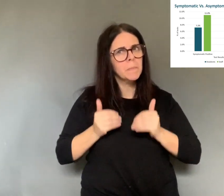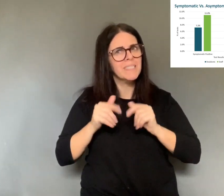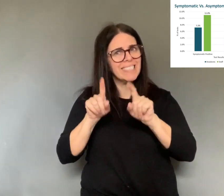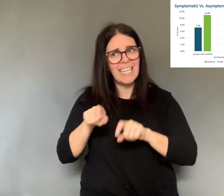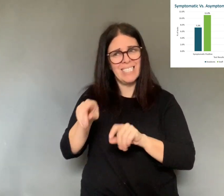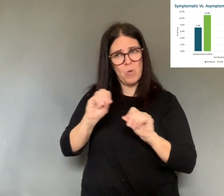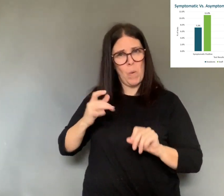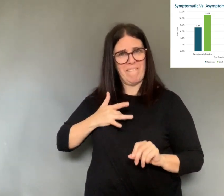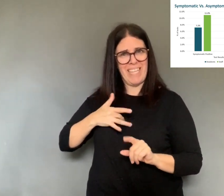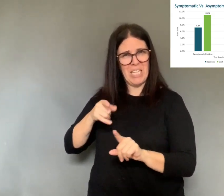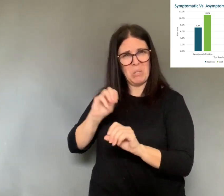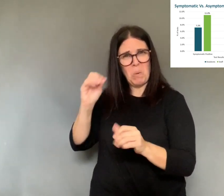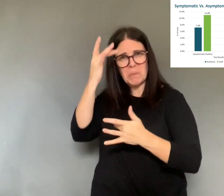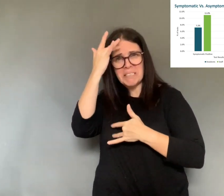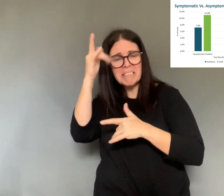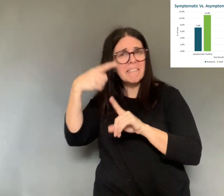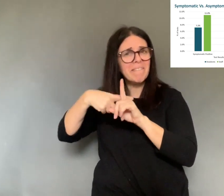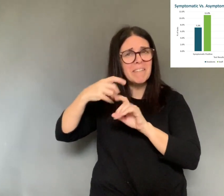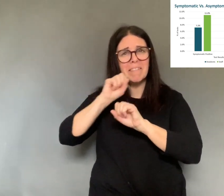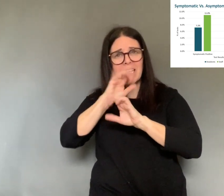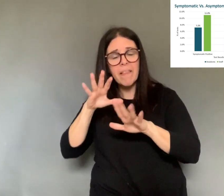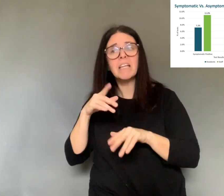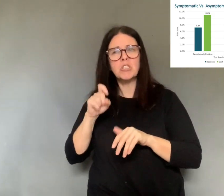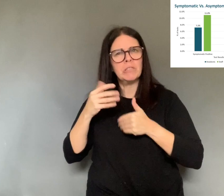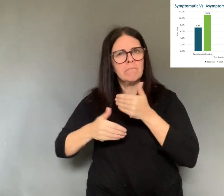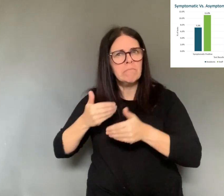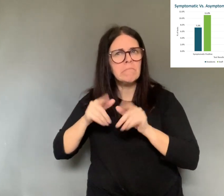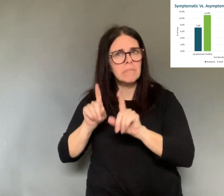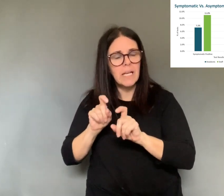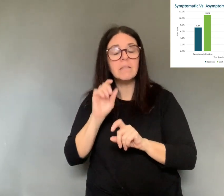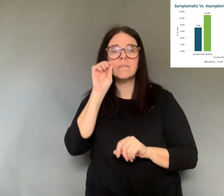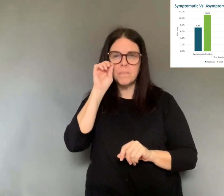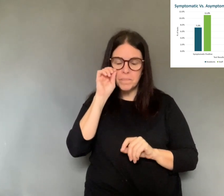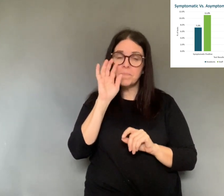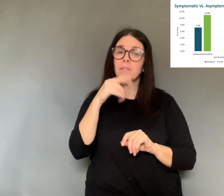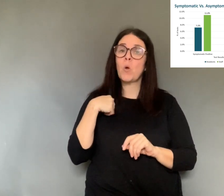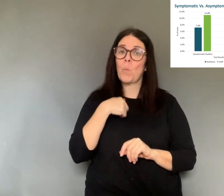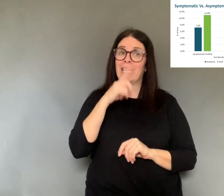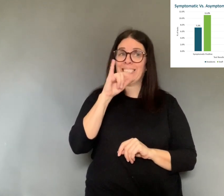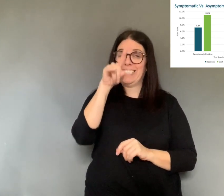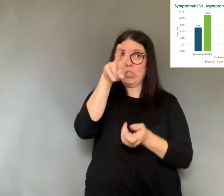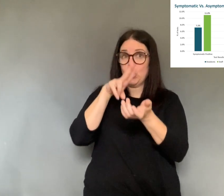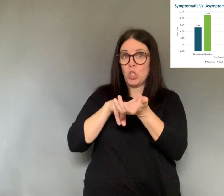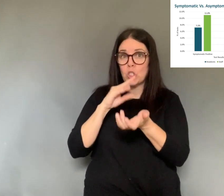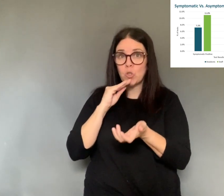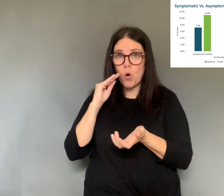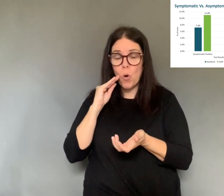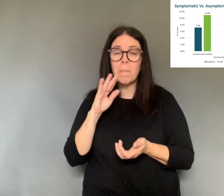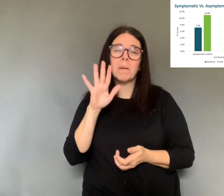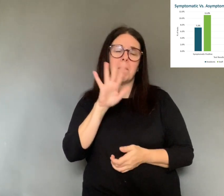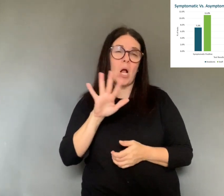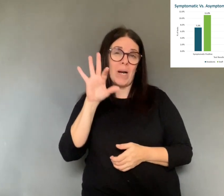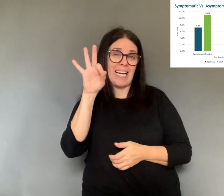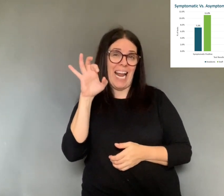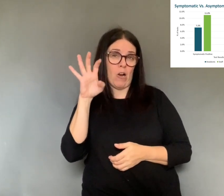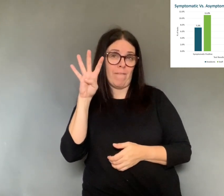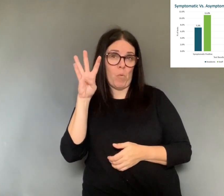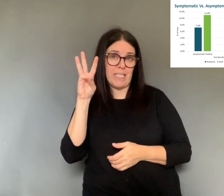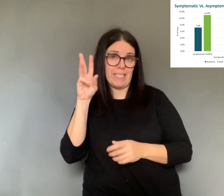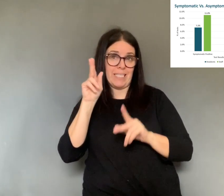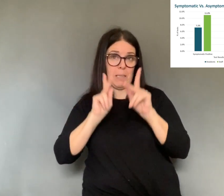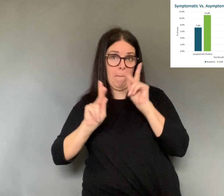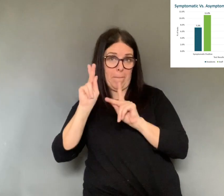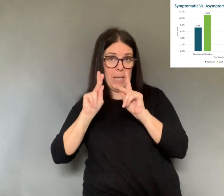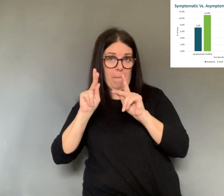and we are sharing the data from at least 7 long-term care home and retirement home, where we tested roughly 946 residents